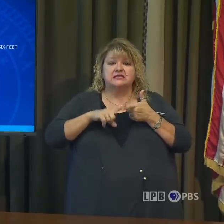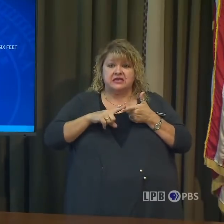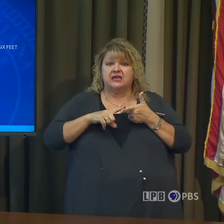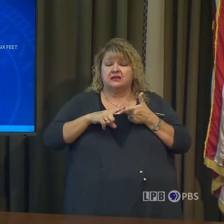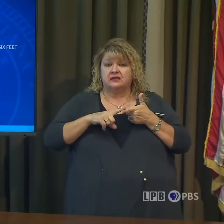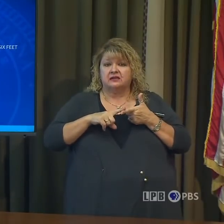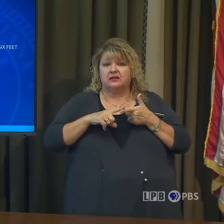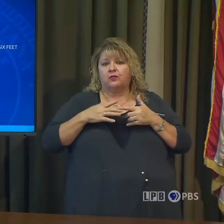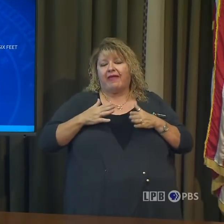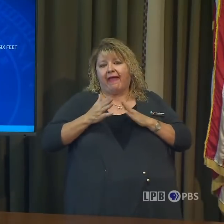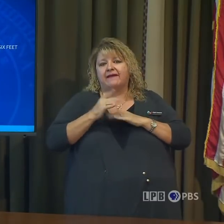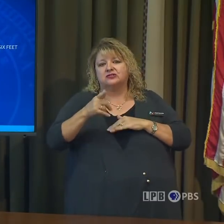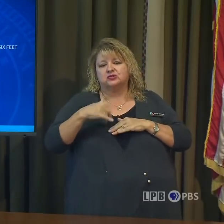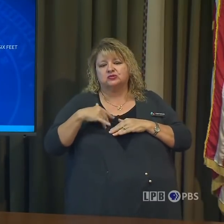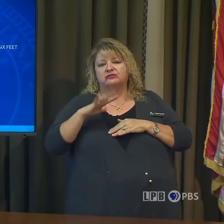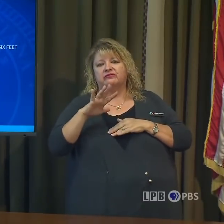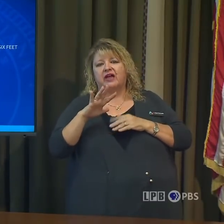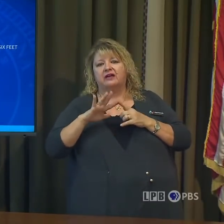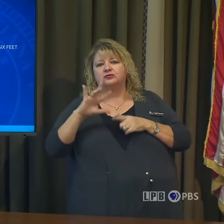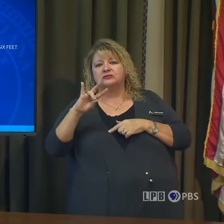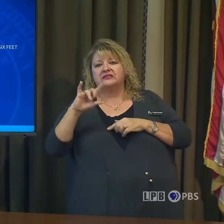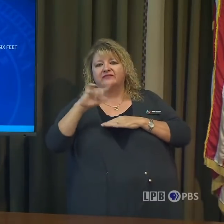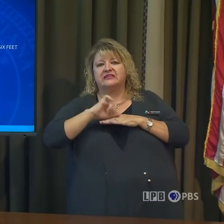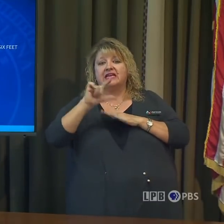immediately pending the results.